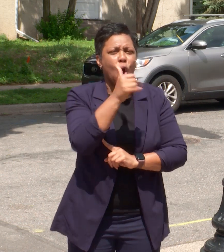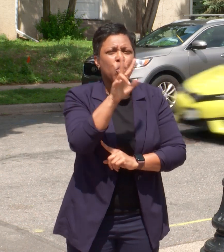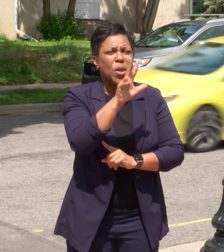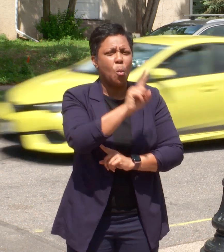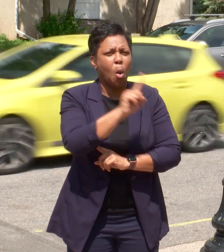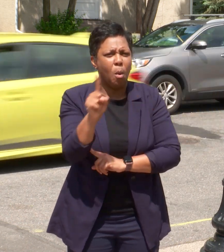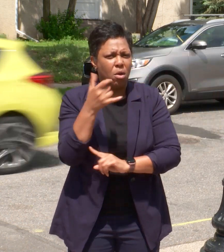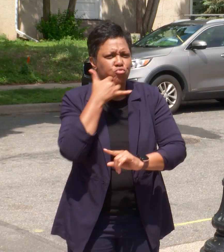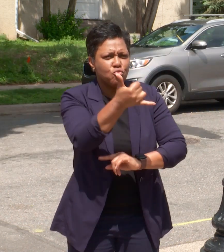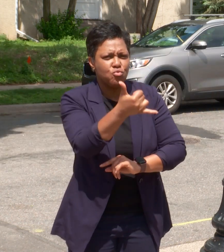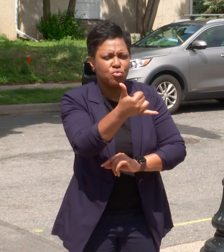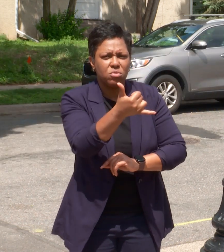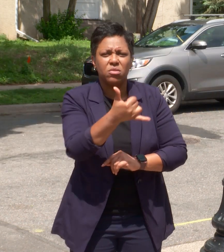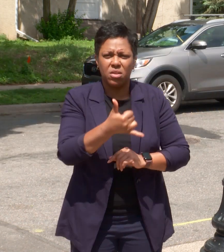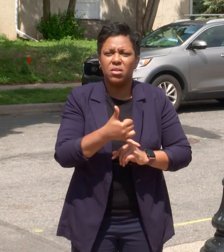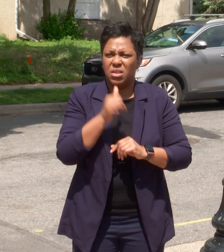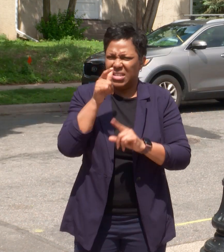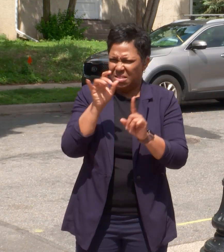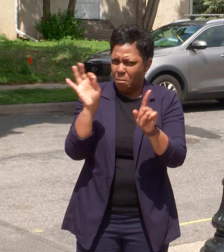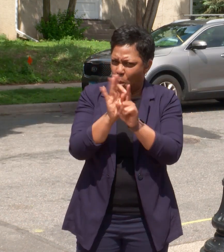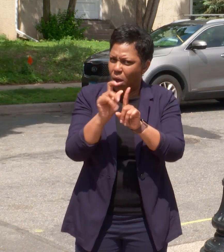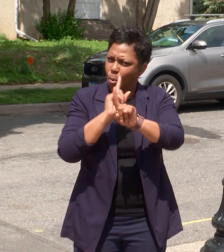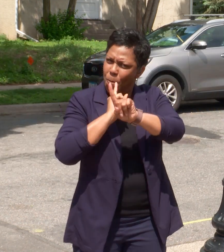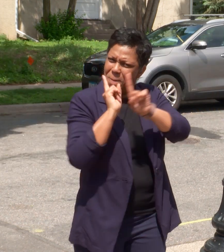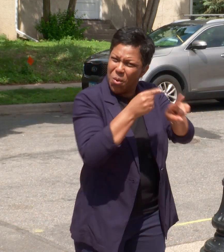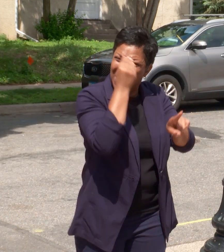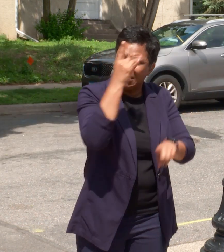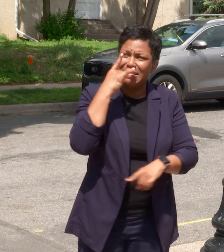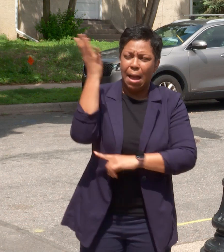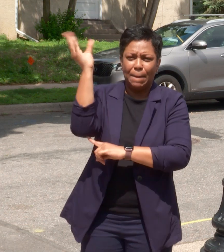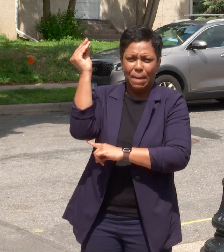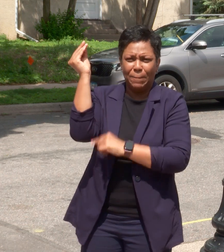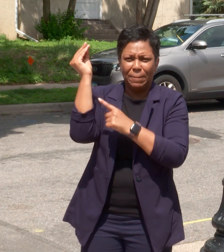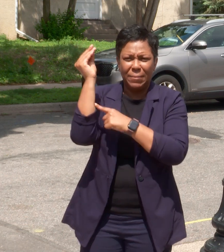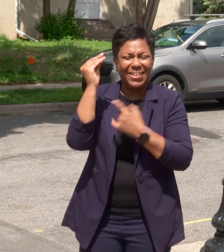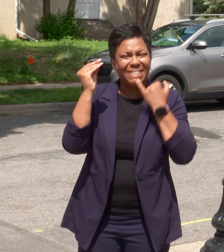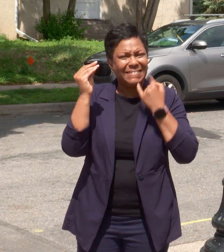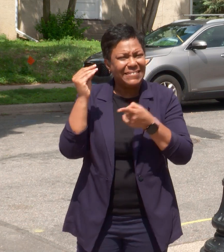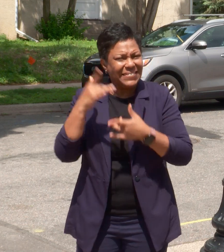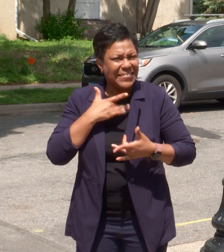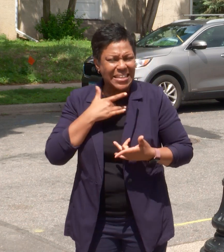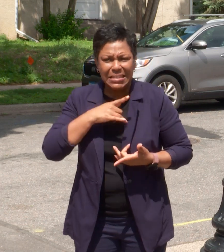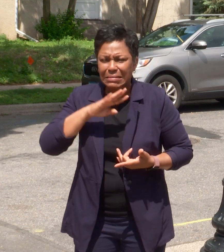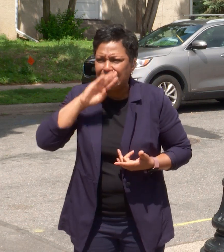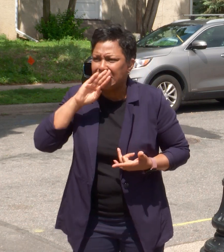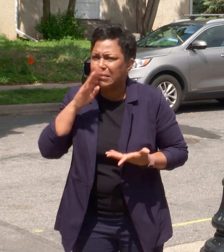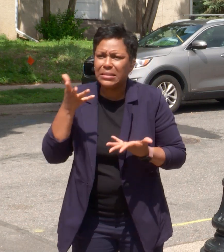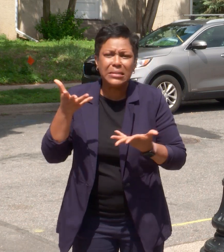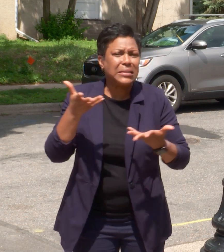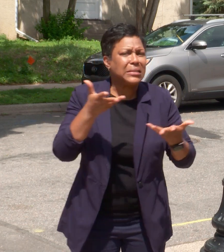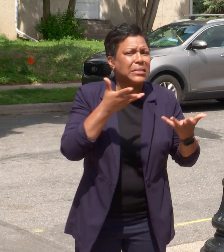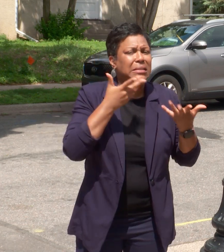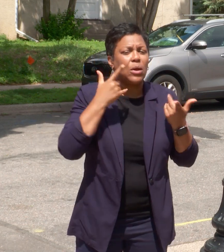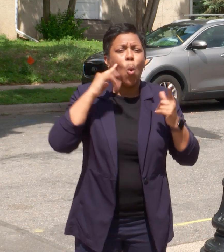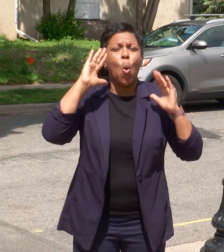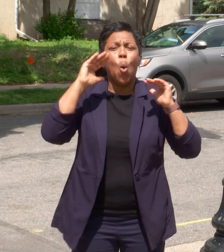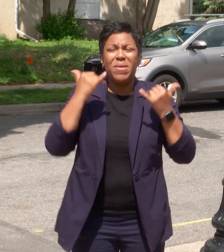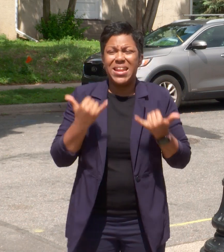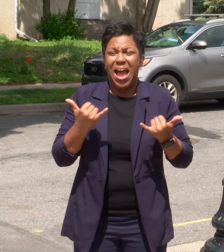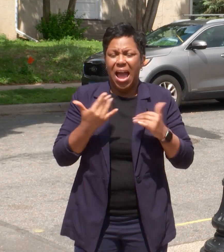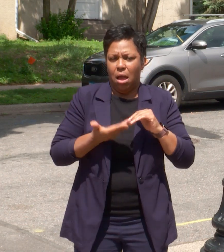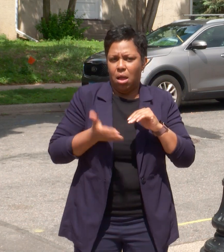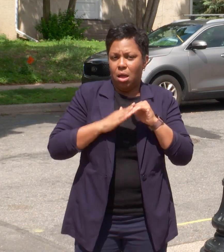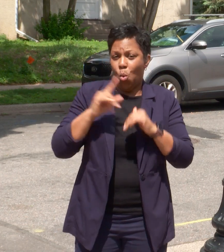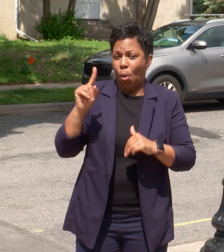feel frustrating to folks at times, but hopefully with the increase in the funding of $1 million, we will be able